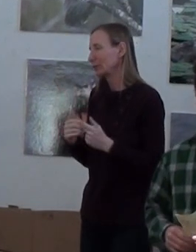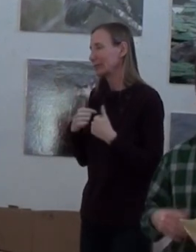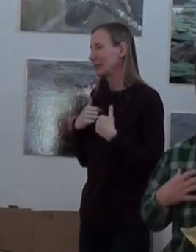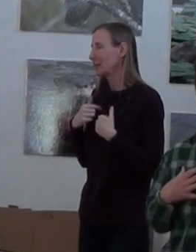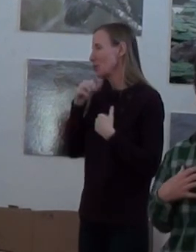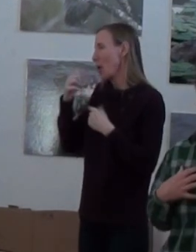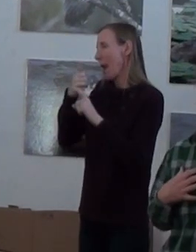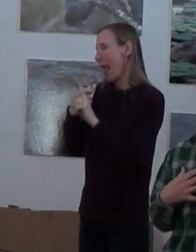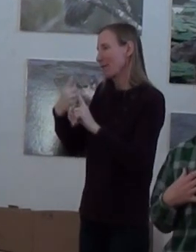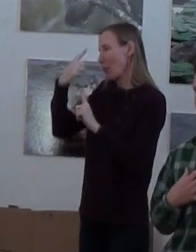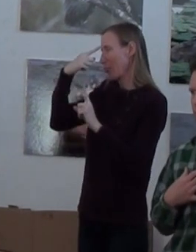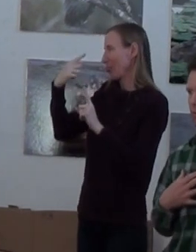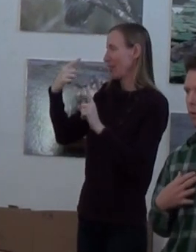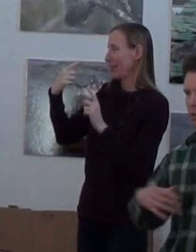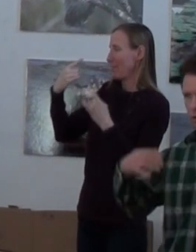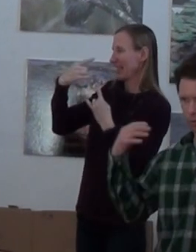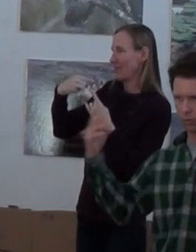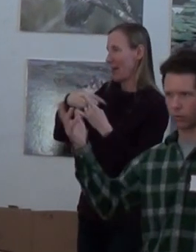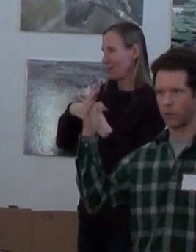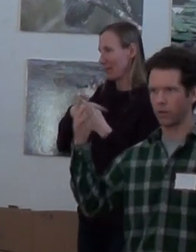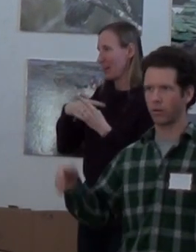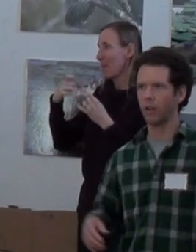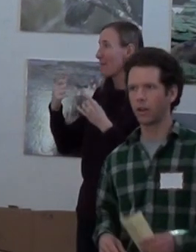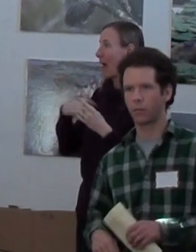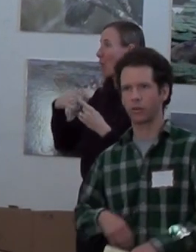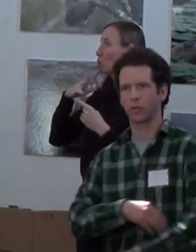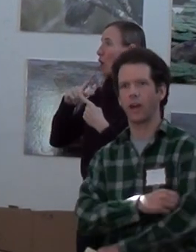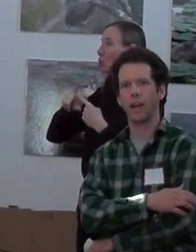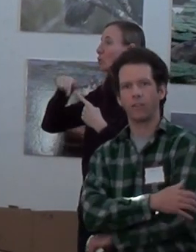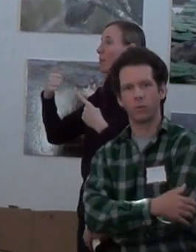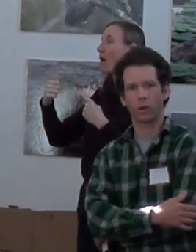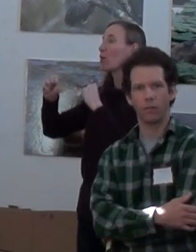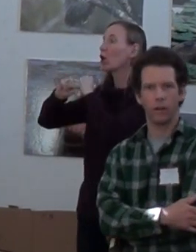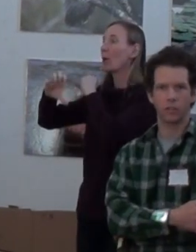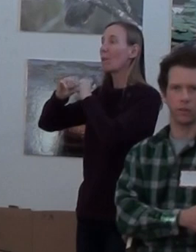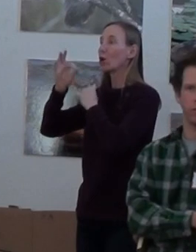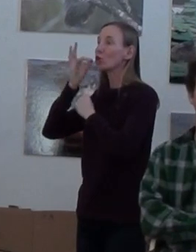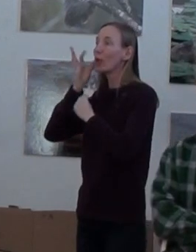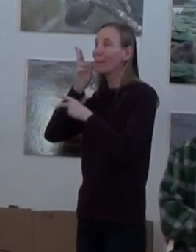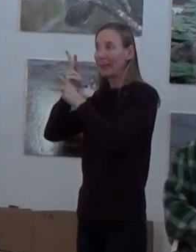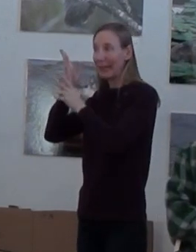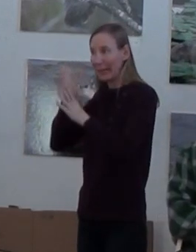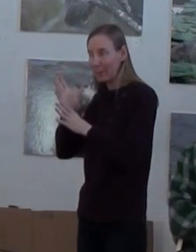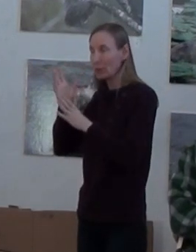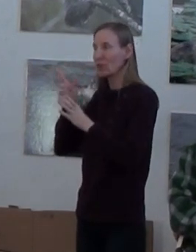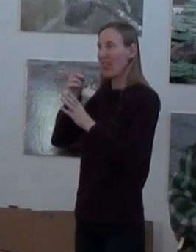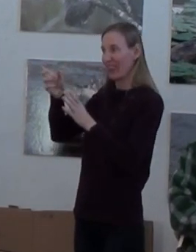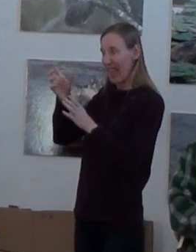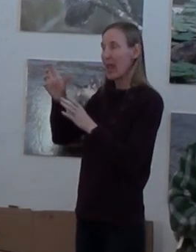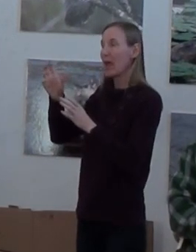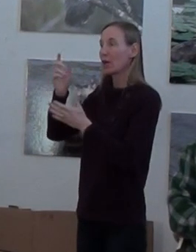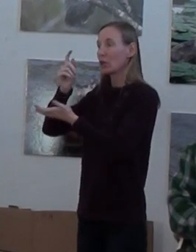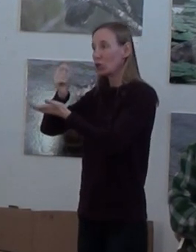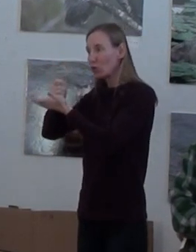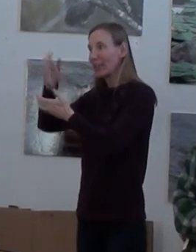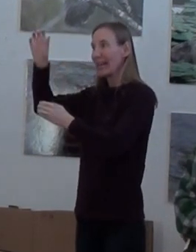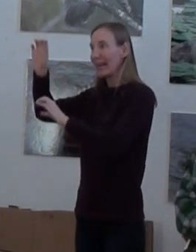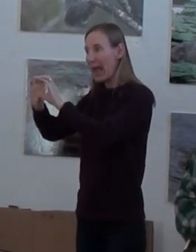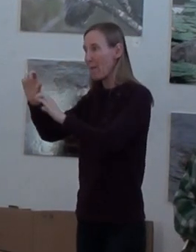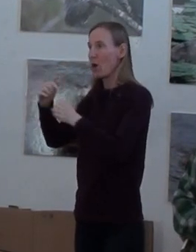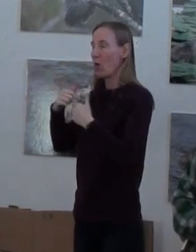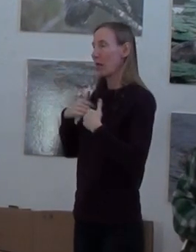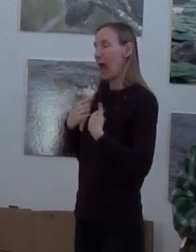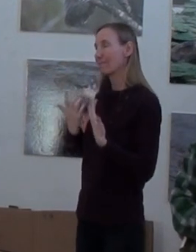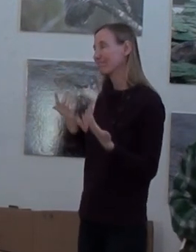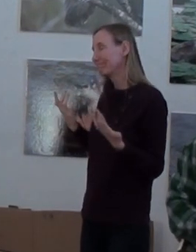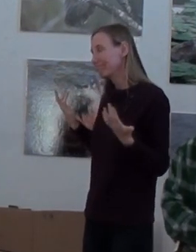but if I, you know, was rubbing shoulders with some other commercial guys who are conventional every way, I sometimes just shut up and I don't have